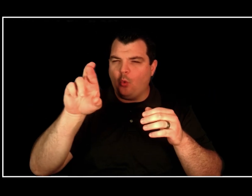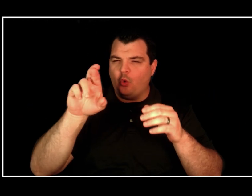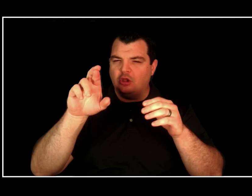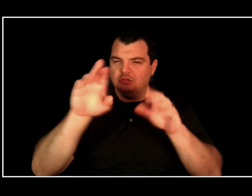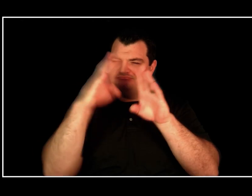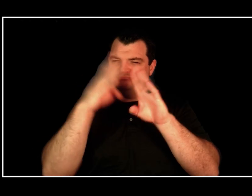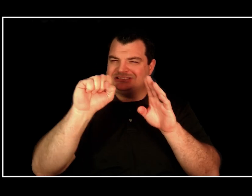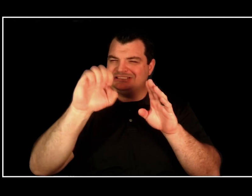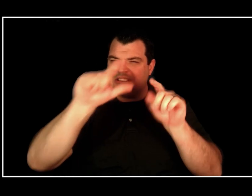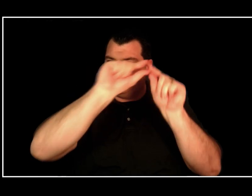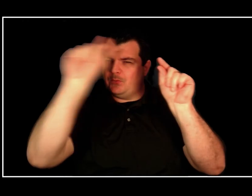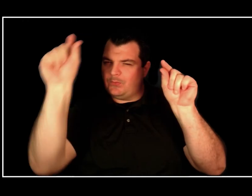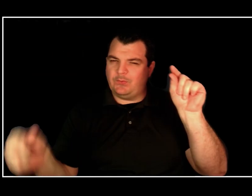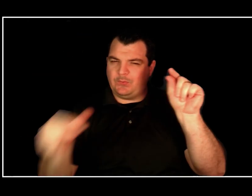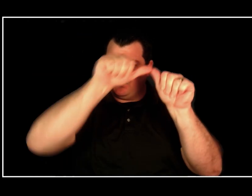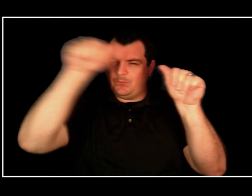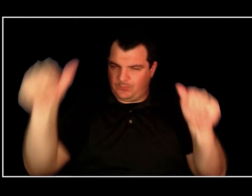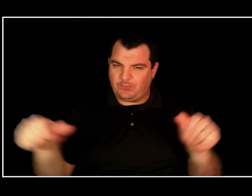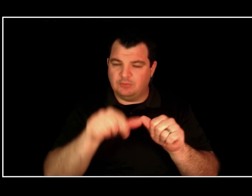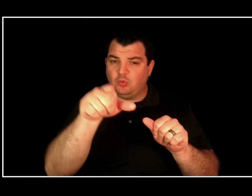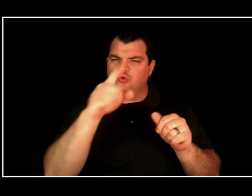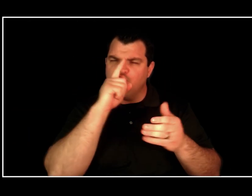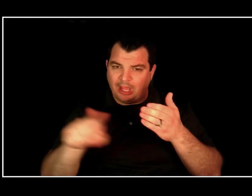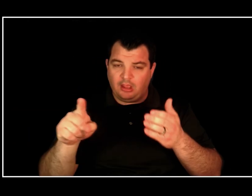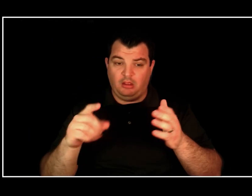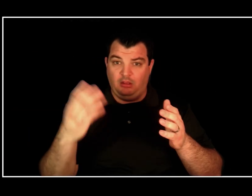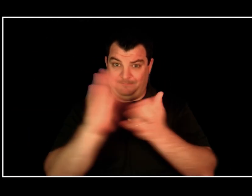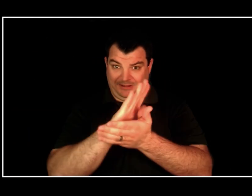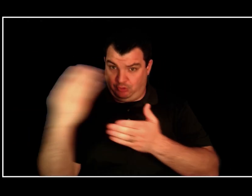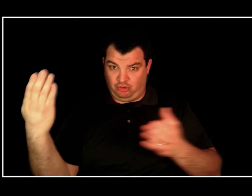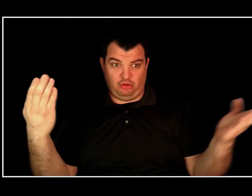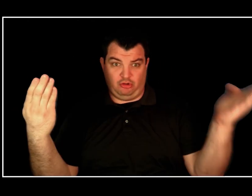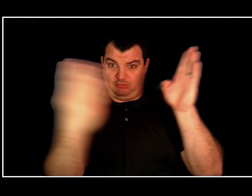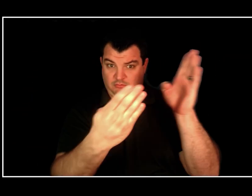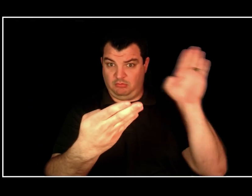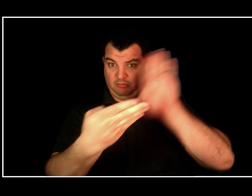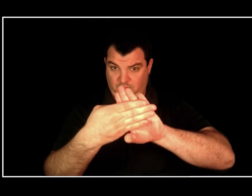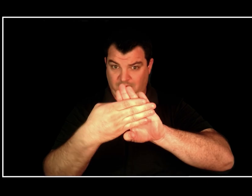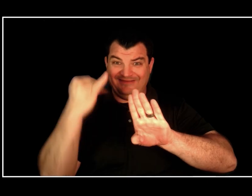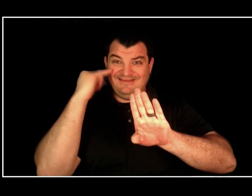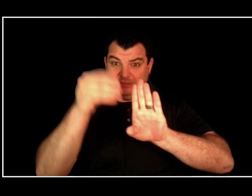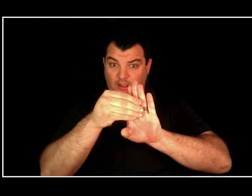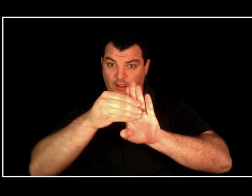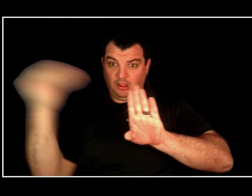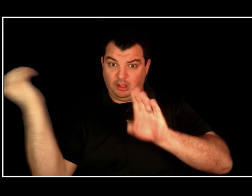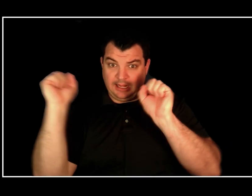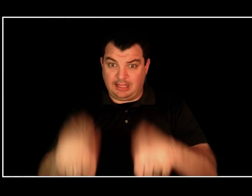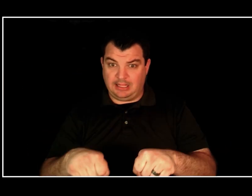door seals. Close the door on a piece of paper. If you can pull it out easily, the seal may need to be